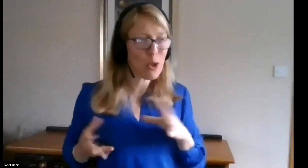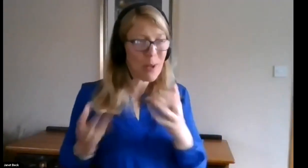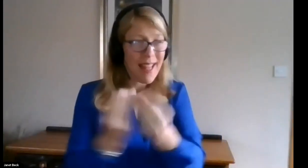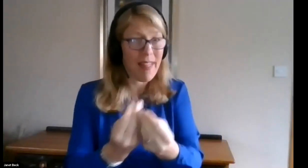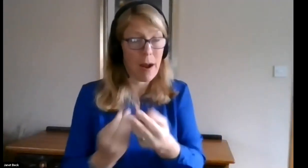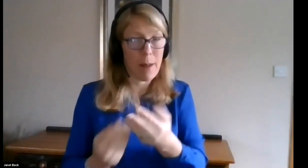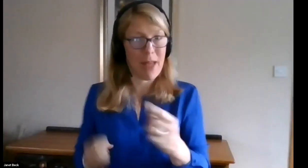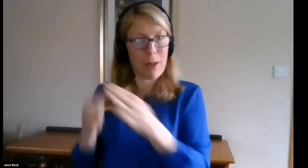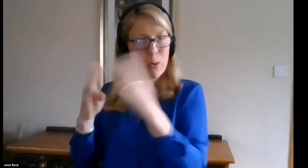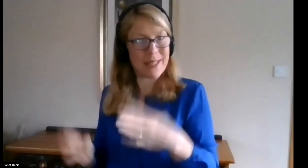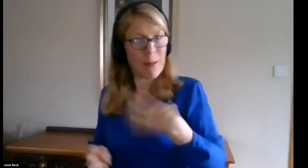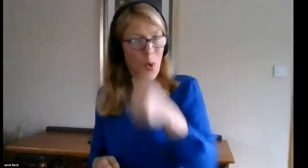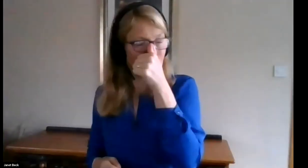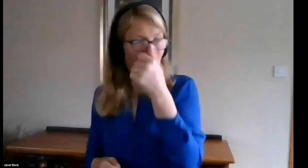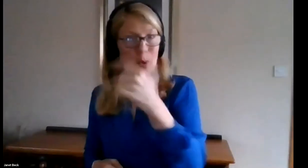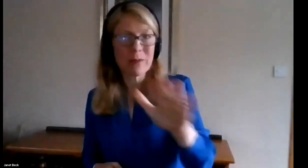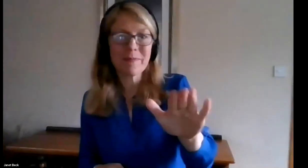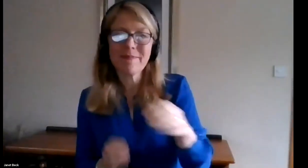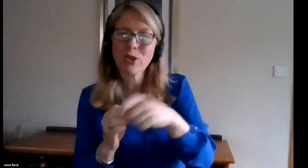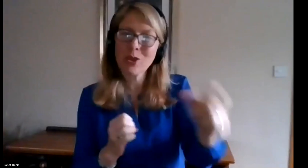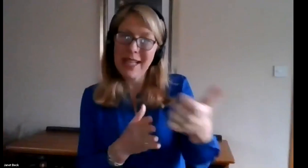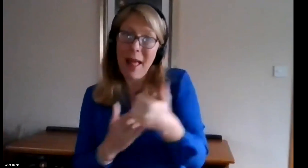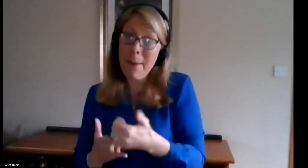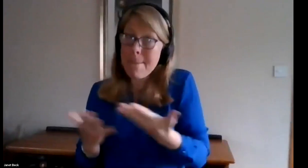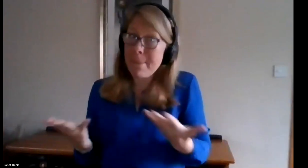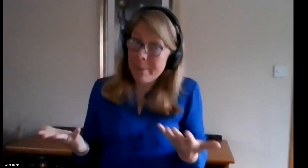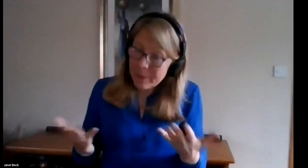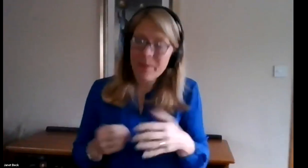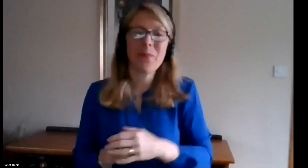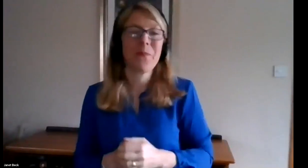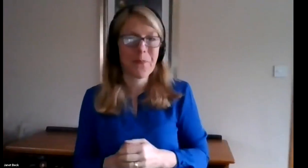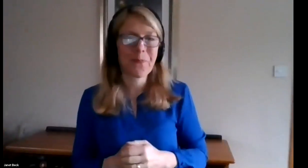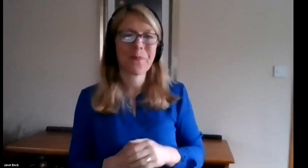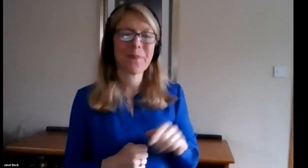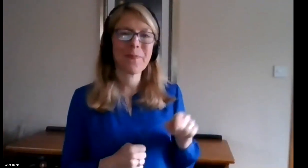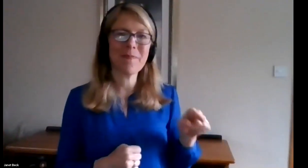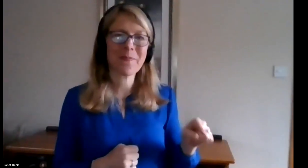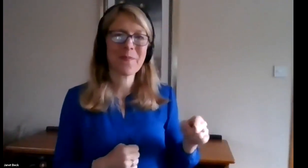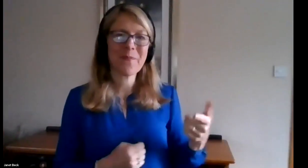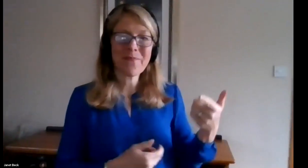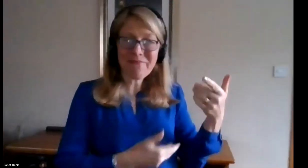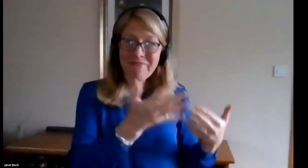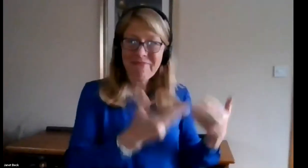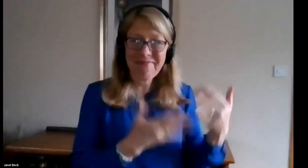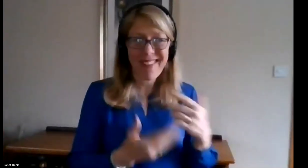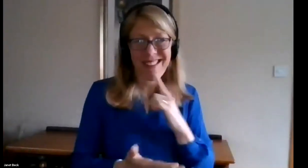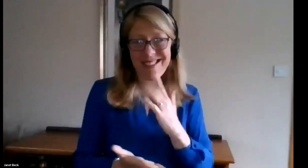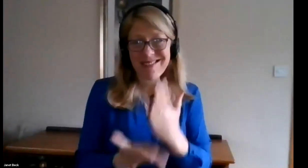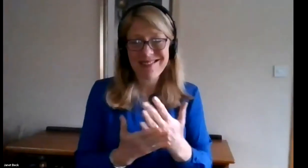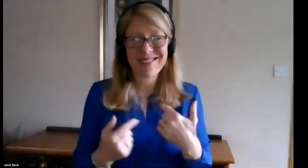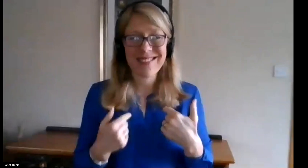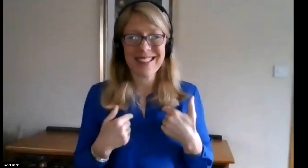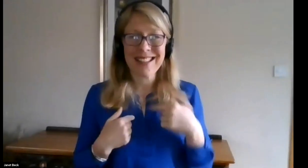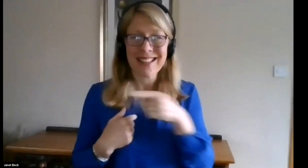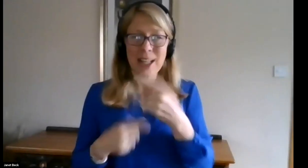the question about tech and big data, again, I'm not very beguiled by the idea of tech and big data solving